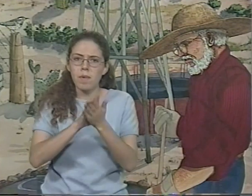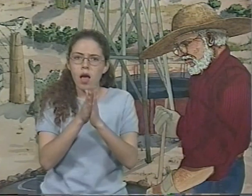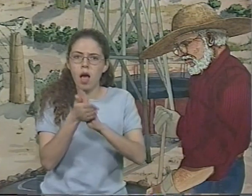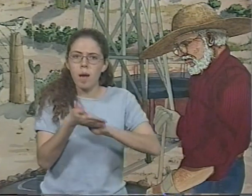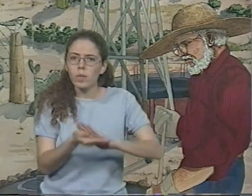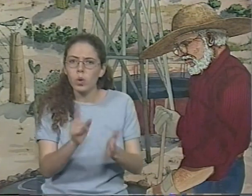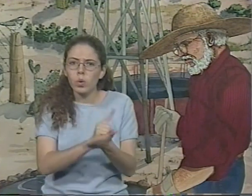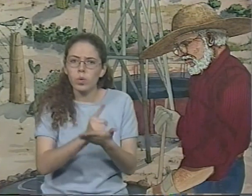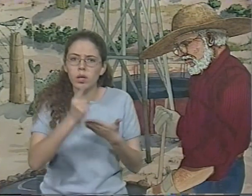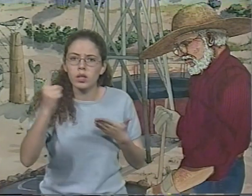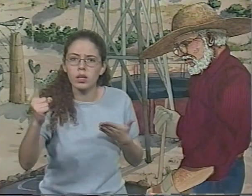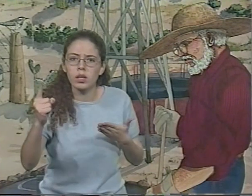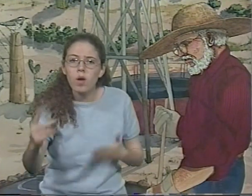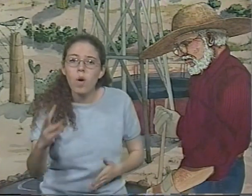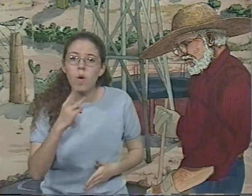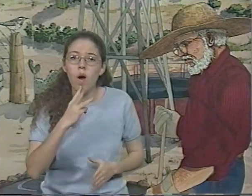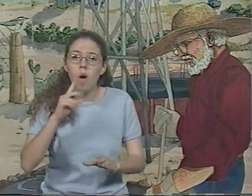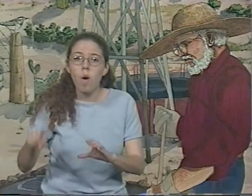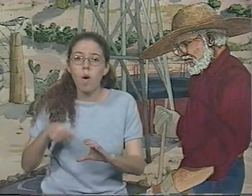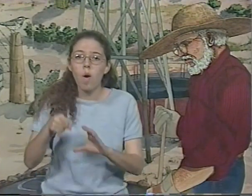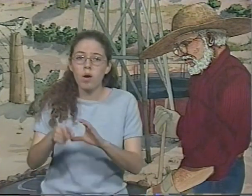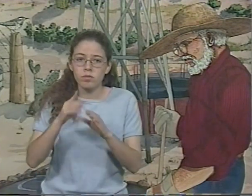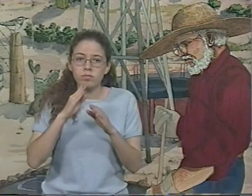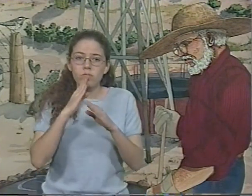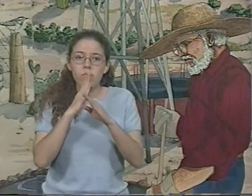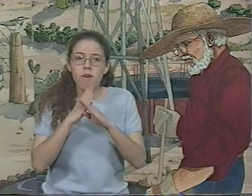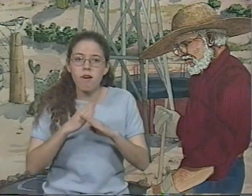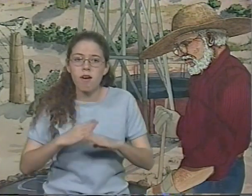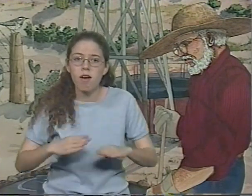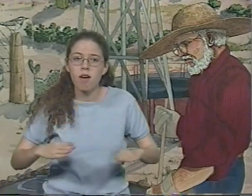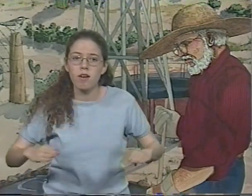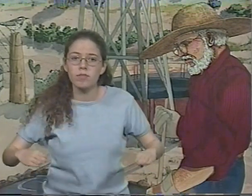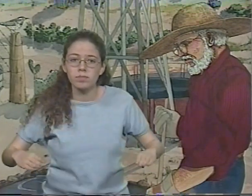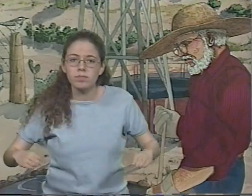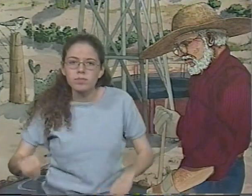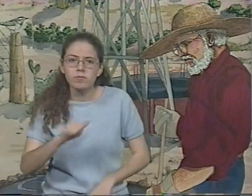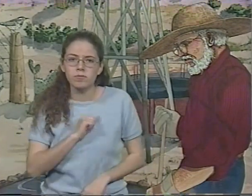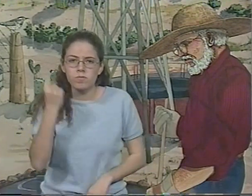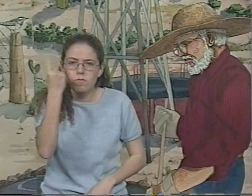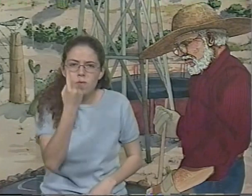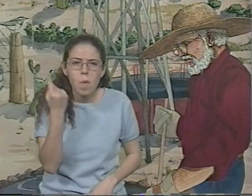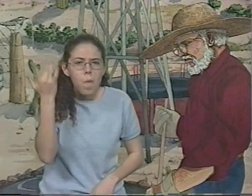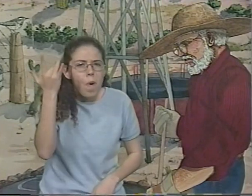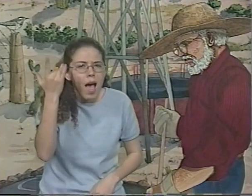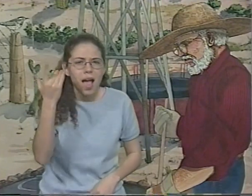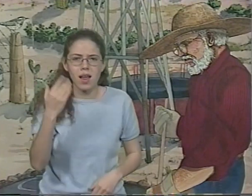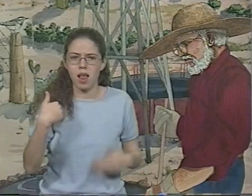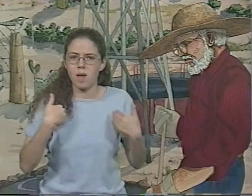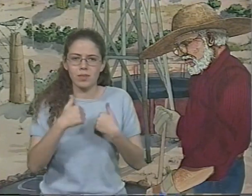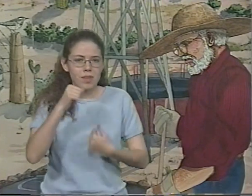and it was still quiet at the water hole. Why, Alejandro wondered? Weren't they coming? What could he have done wrong?